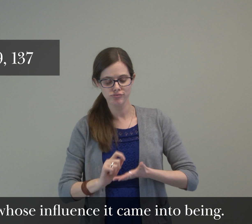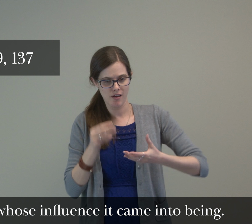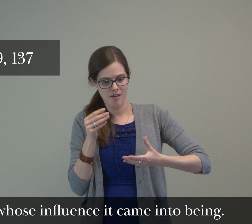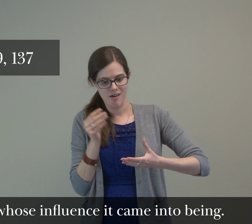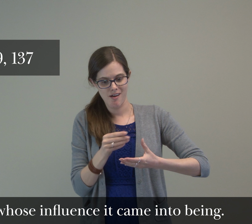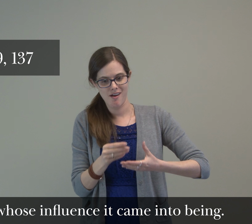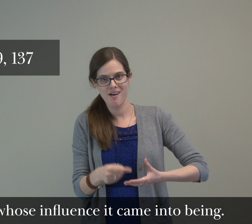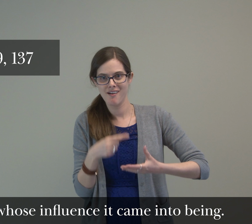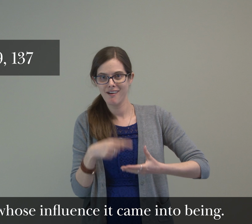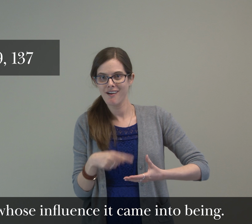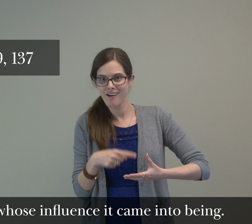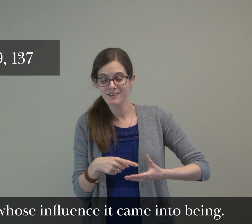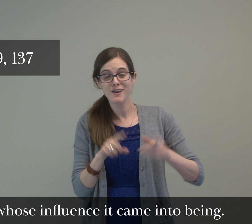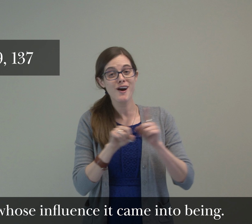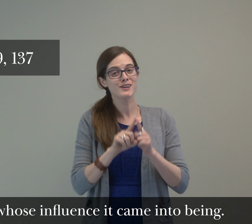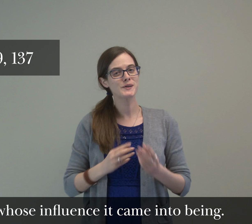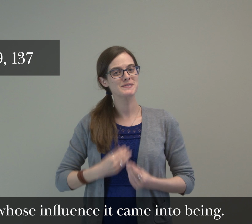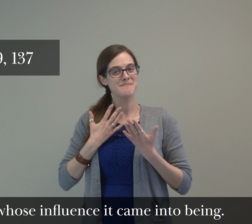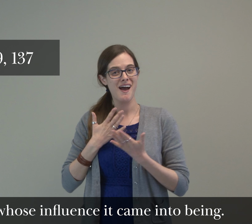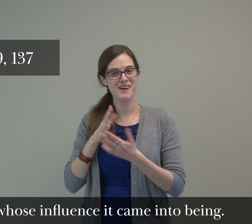under whose influence it came into being.